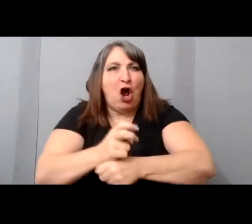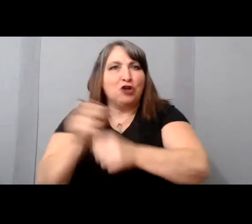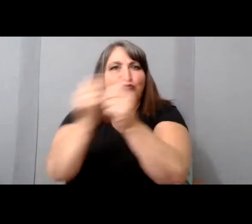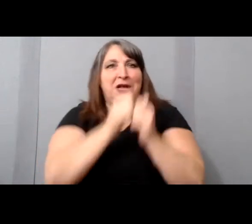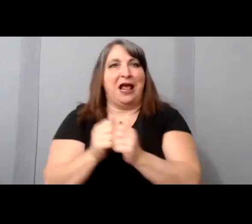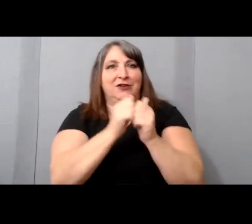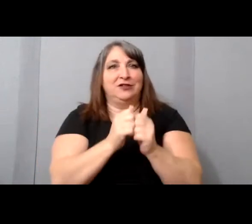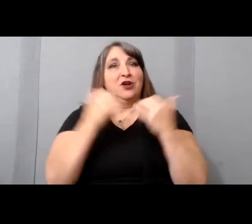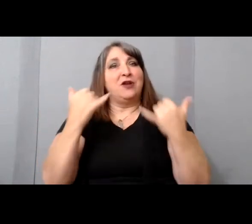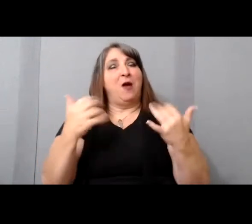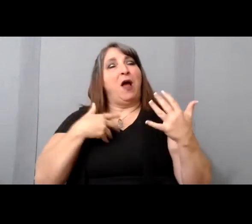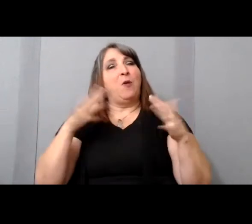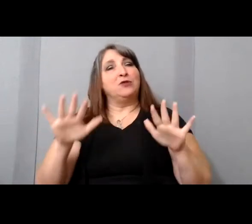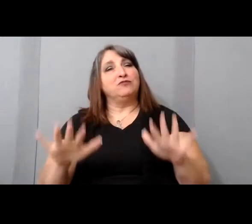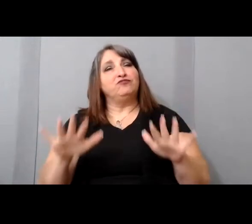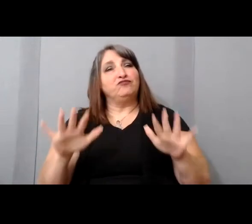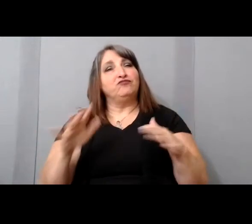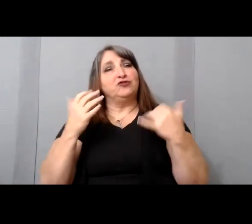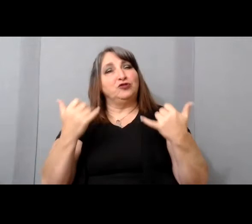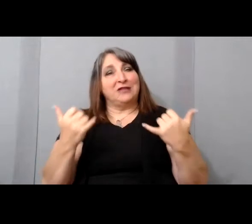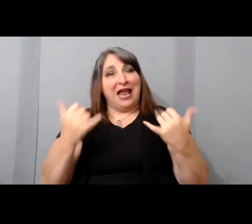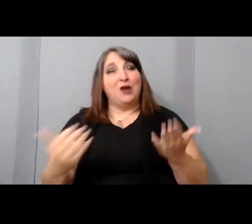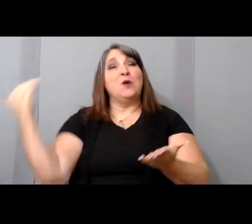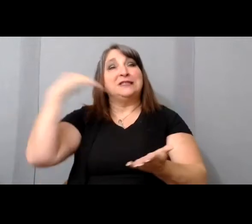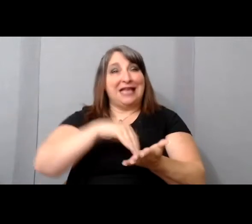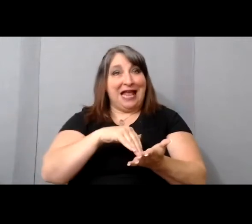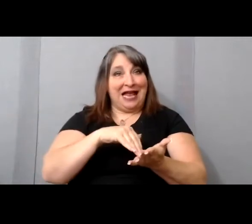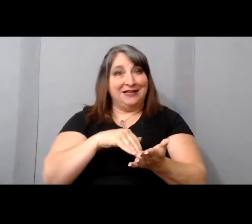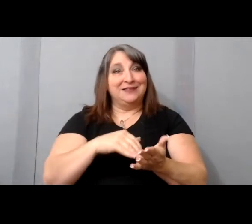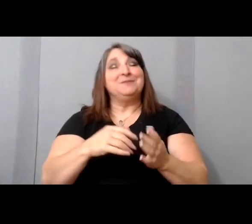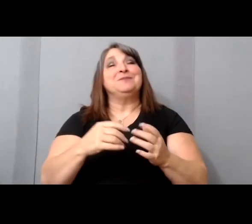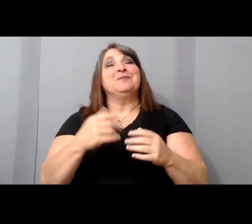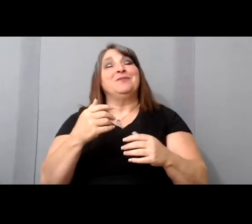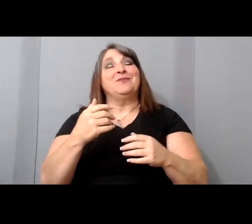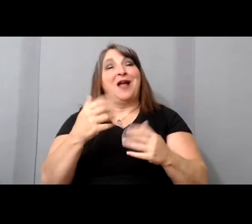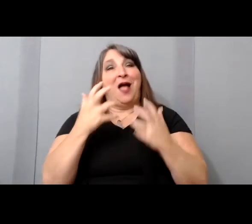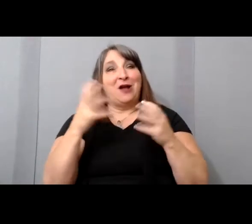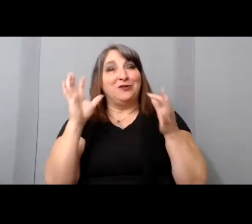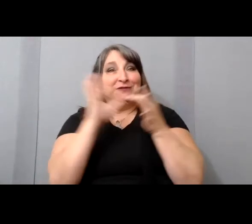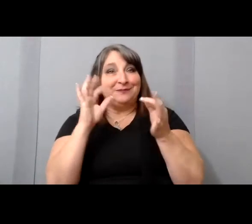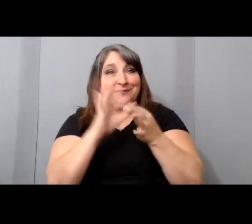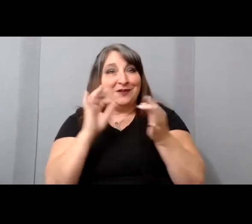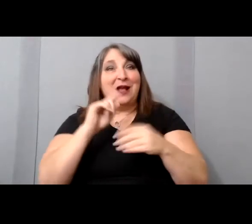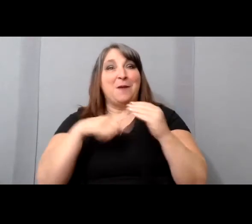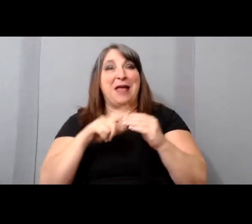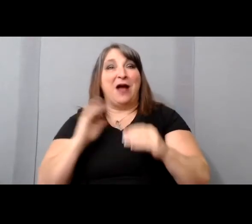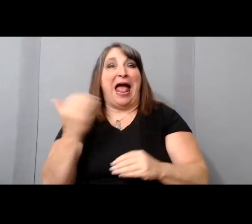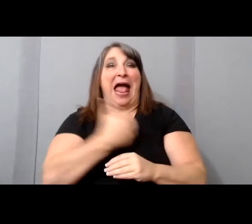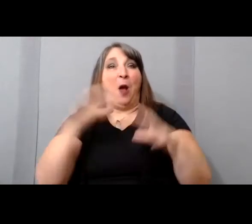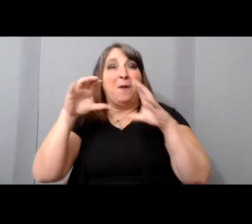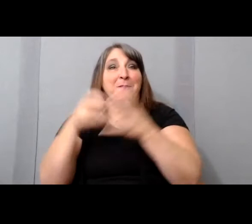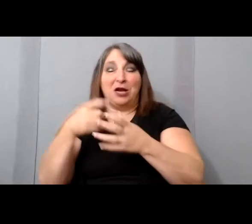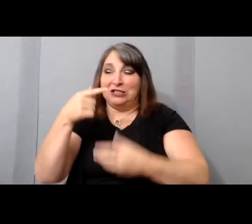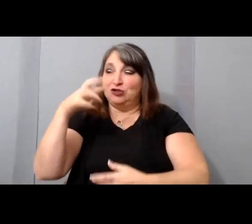take my time today to kind of, once again, talk to you guys about our party's grassroots program,